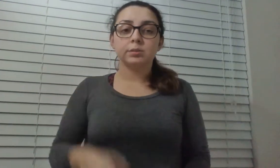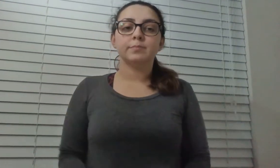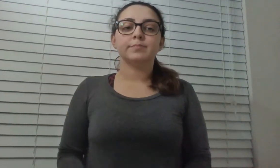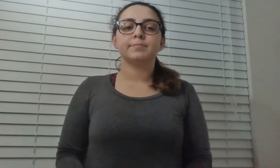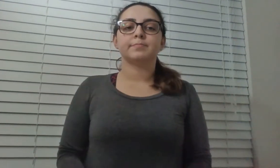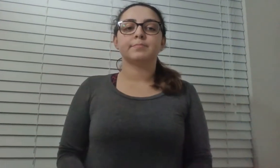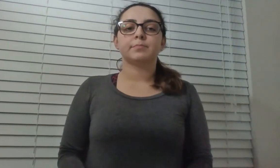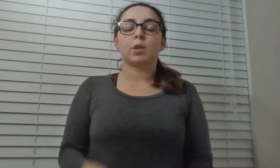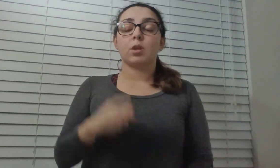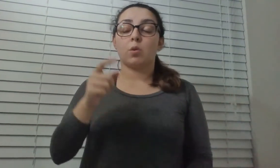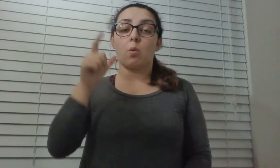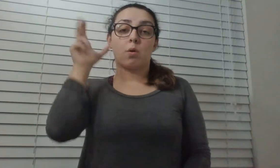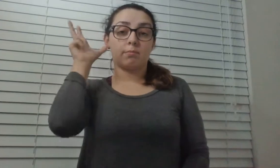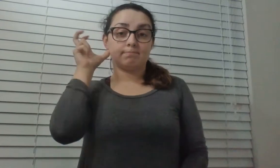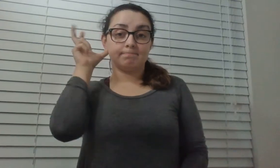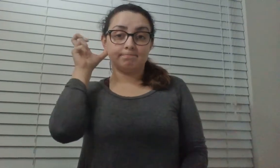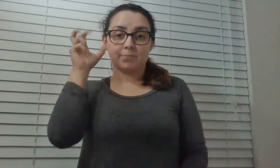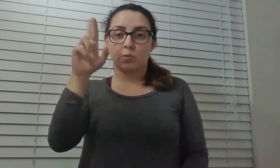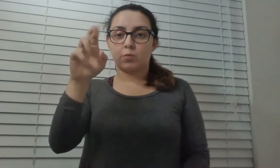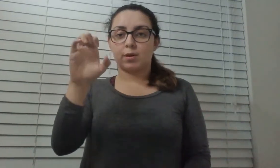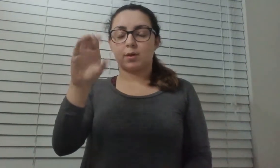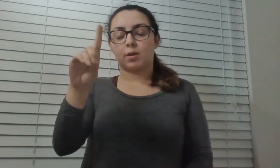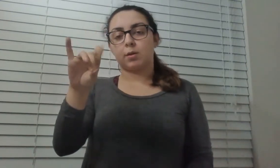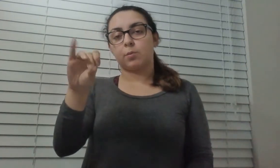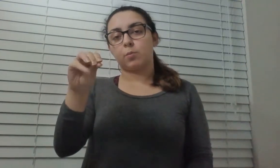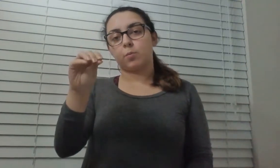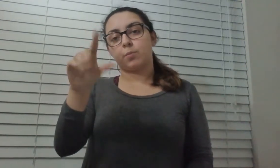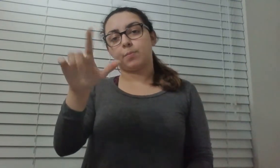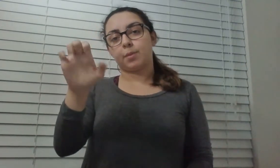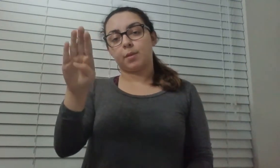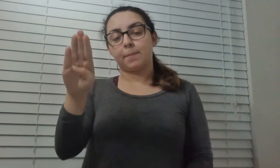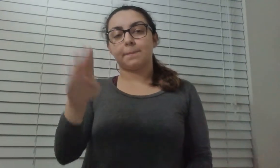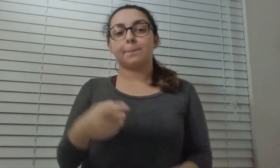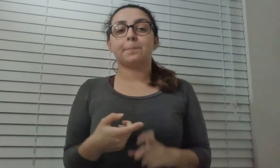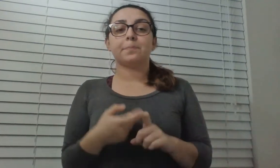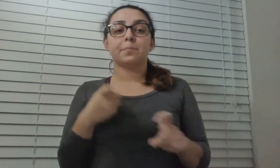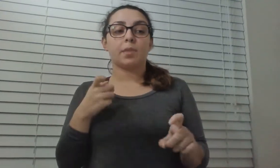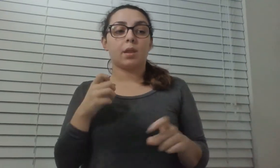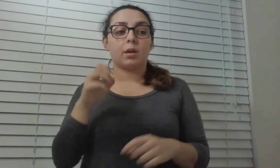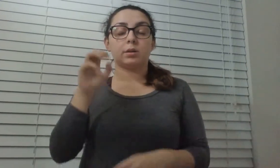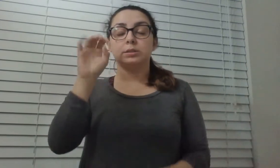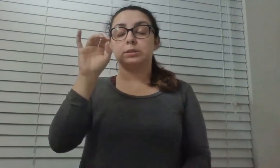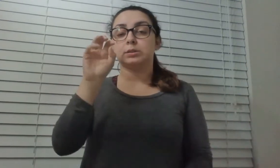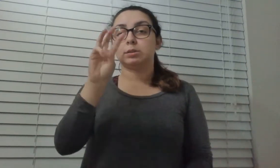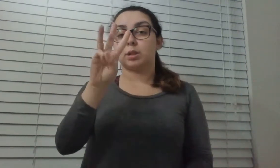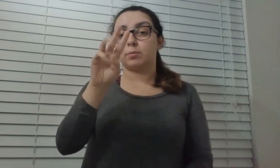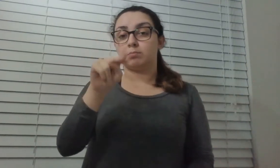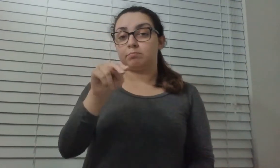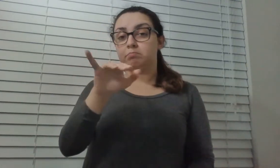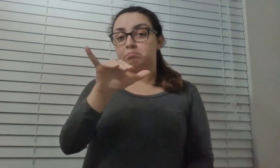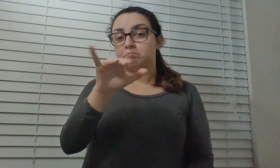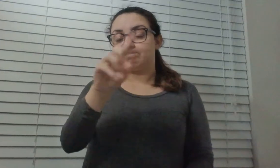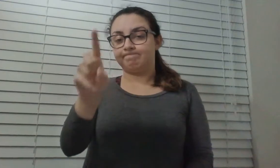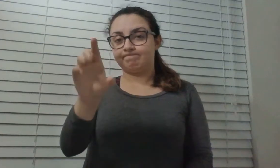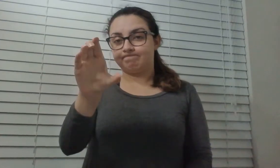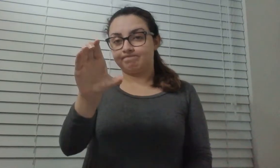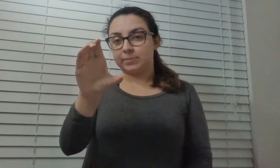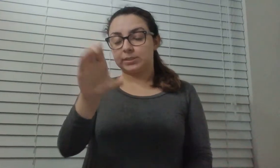You're listening to Radiolab. Radio From WNYC. Yeah.